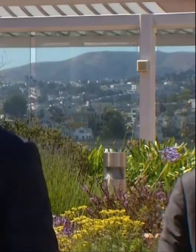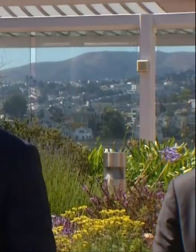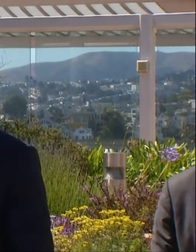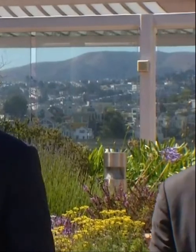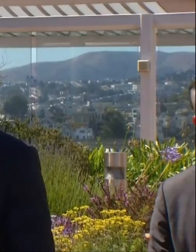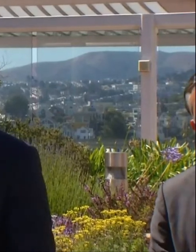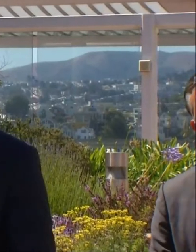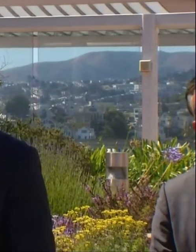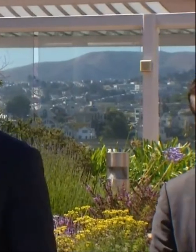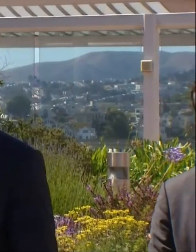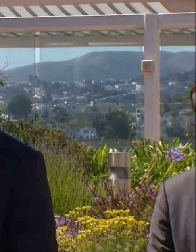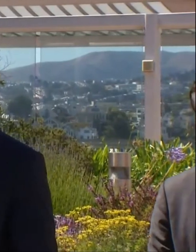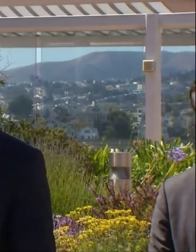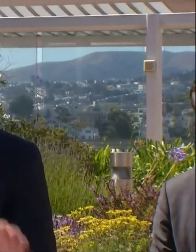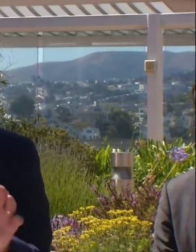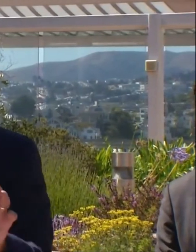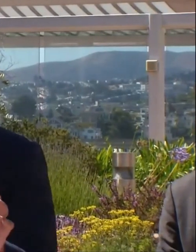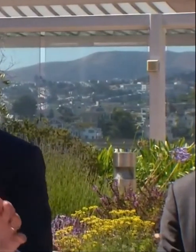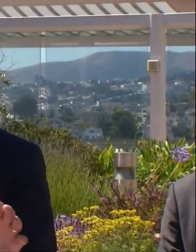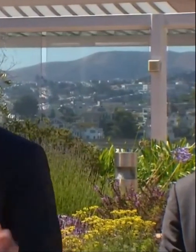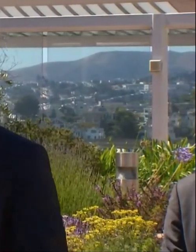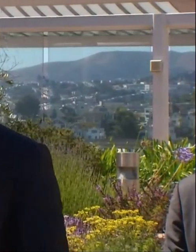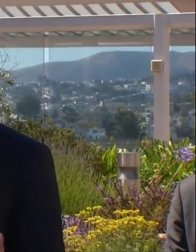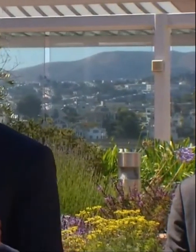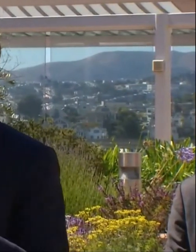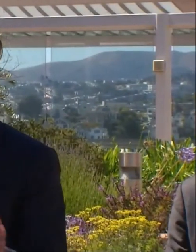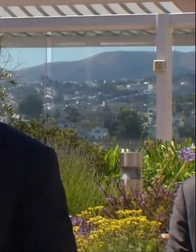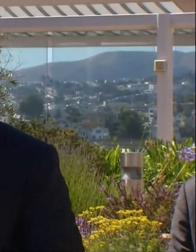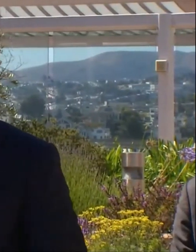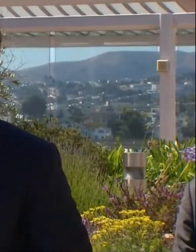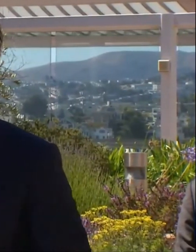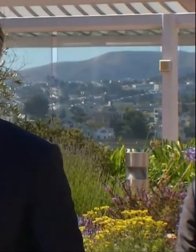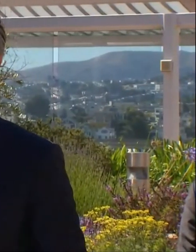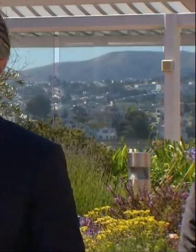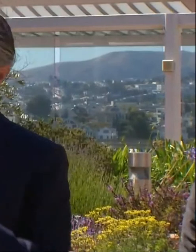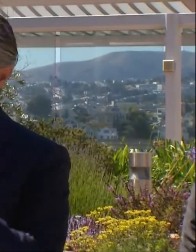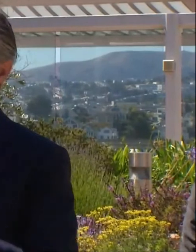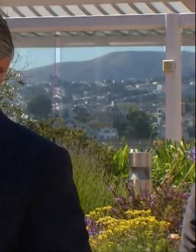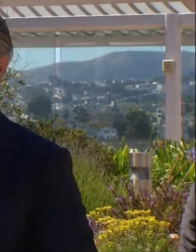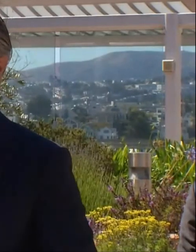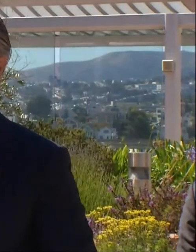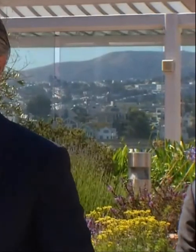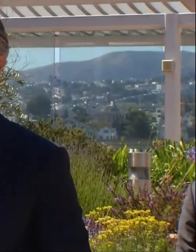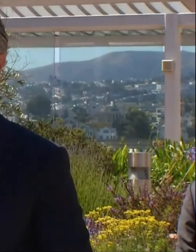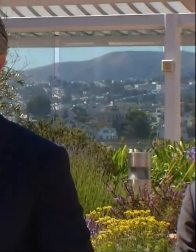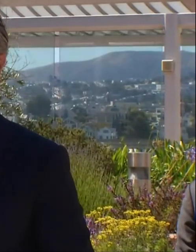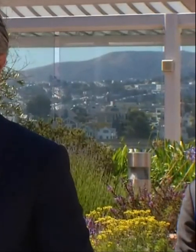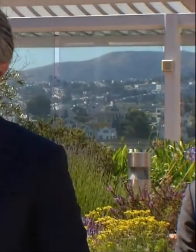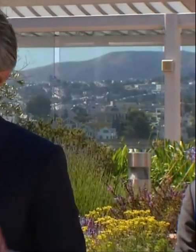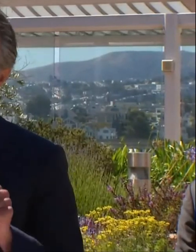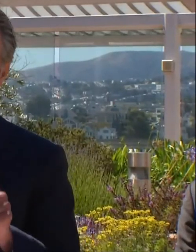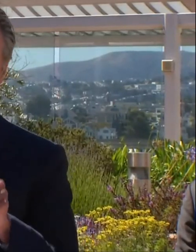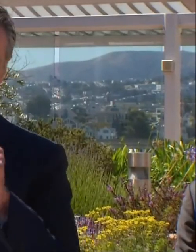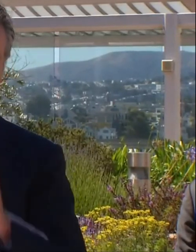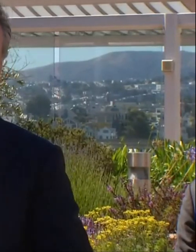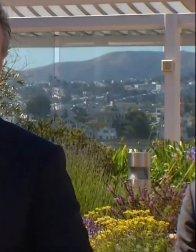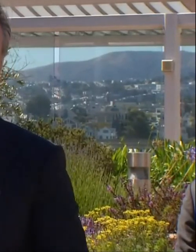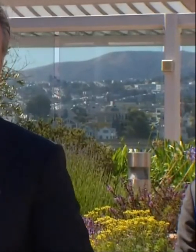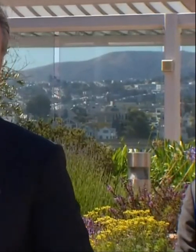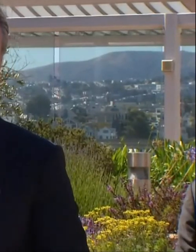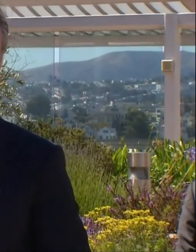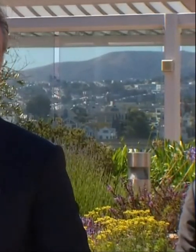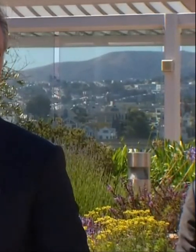want to clarify some of that. And there's some questions around timing on that, which go to the question you rightfully asked. But we are on